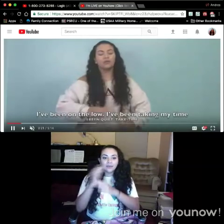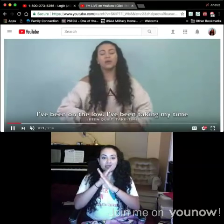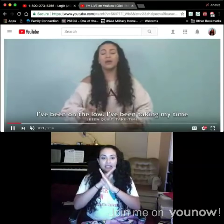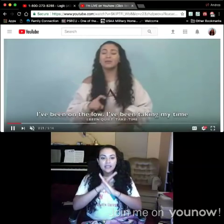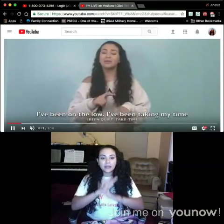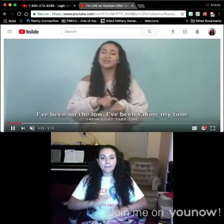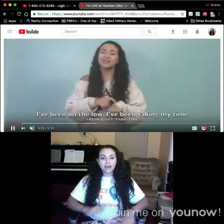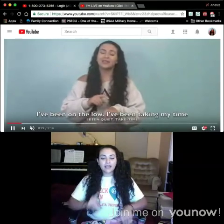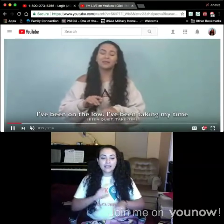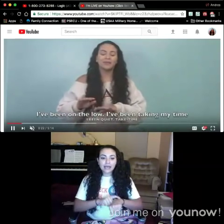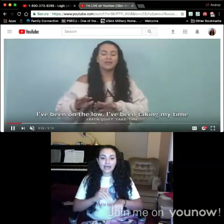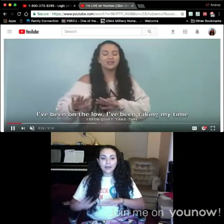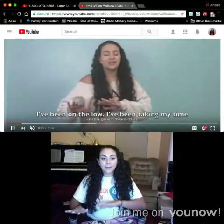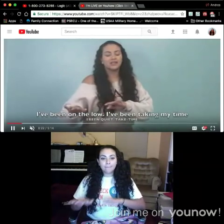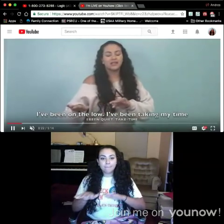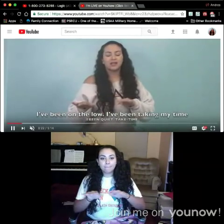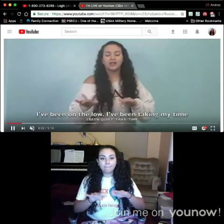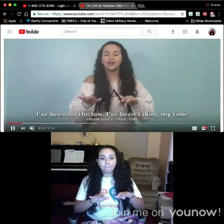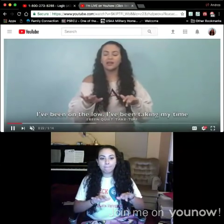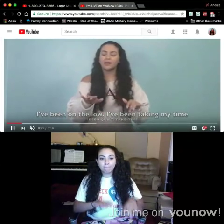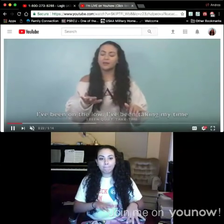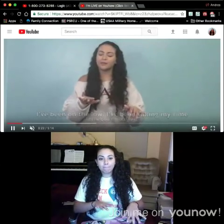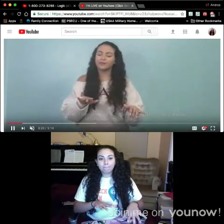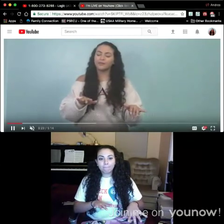I've been taking my time.